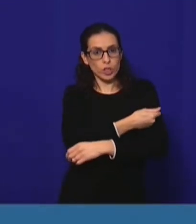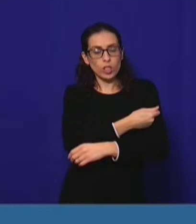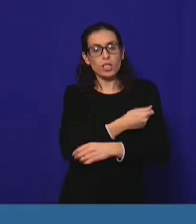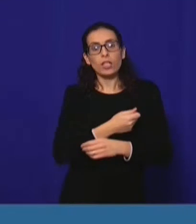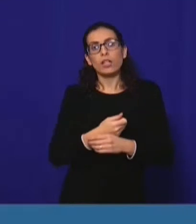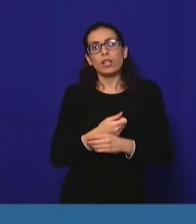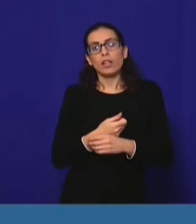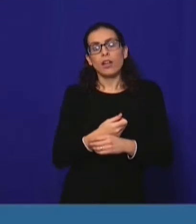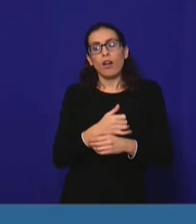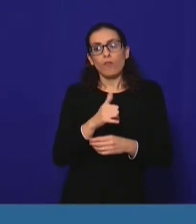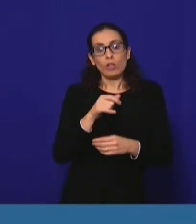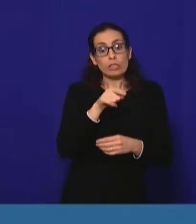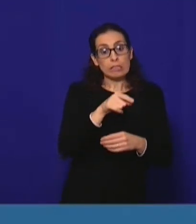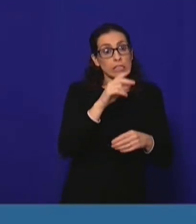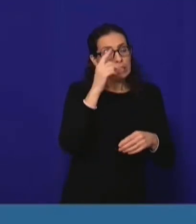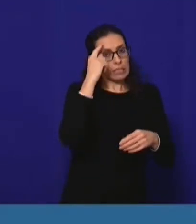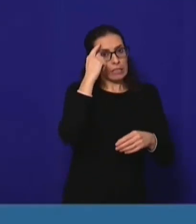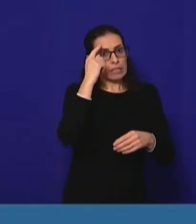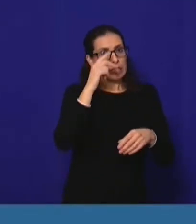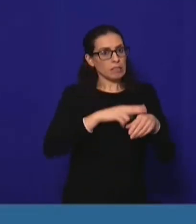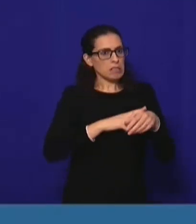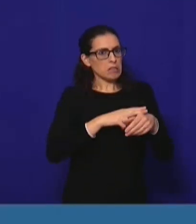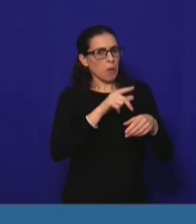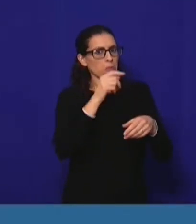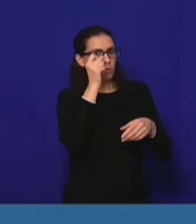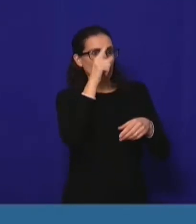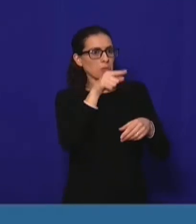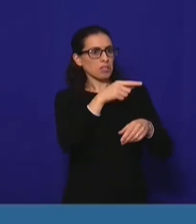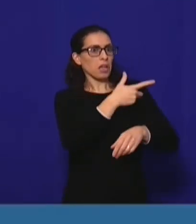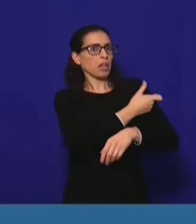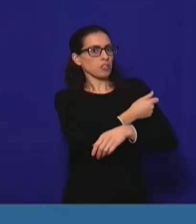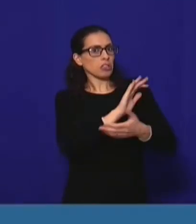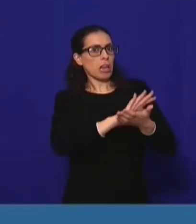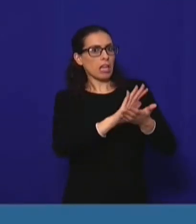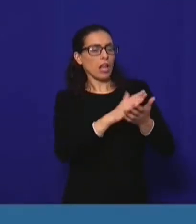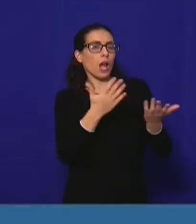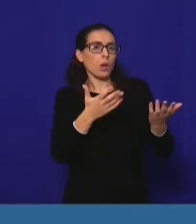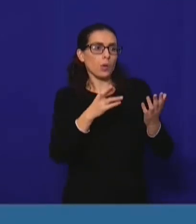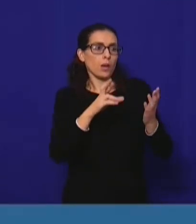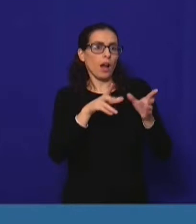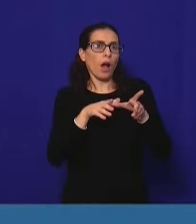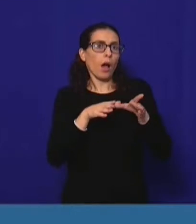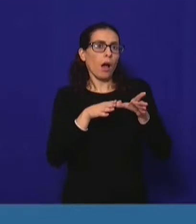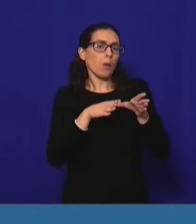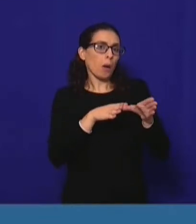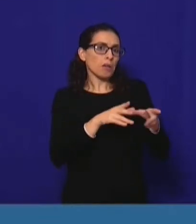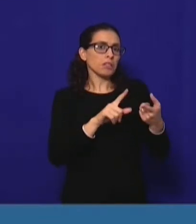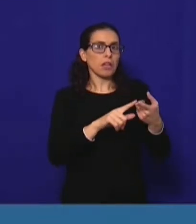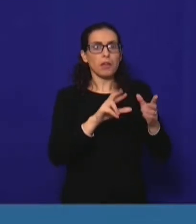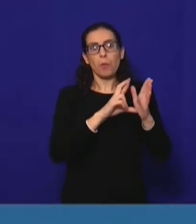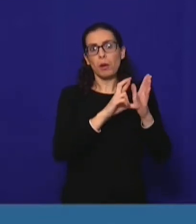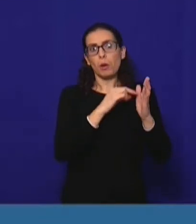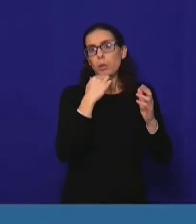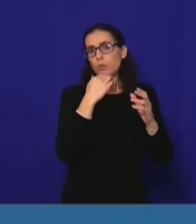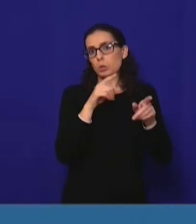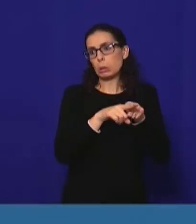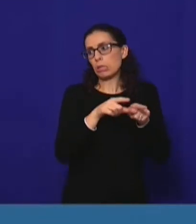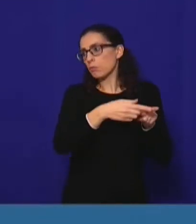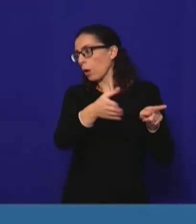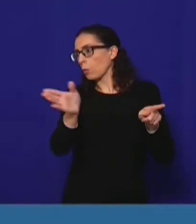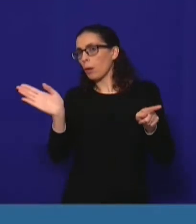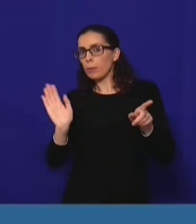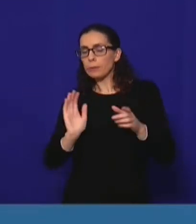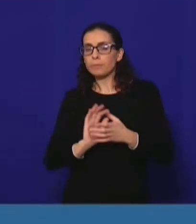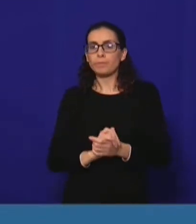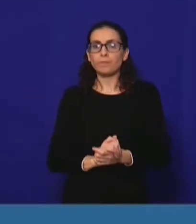tkun identifikata u r-regoli ta' kwarantina ma joddux għaliha? Grazzi. Mela, Iva, aħna dejjem nemnu